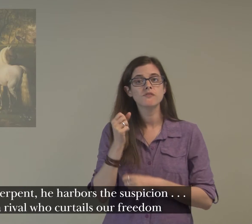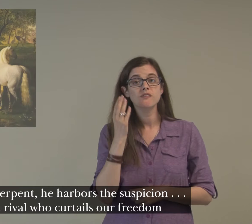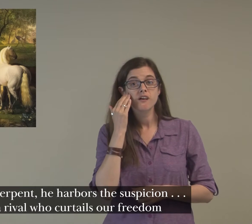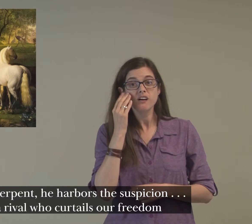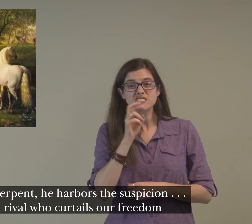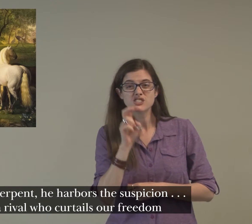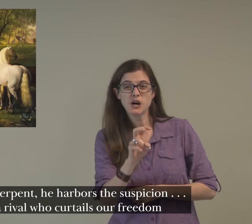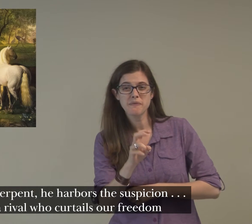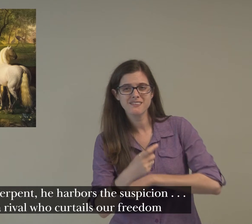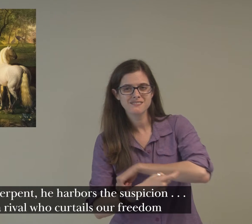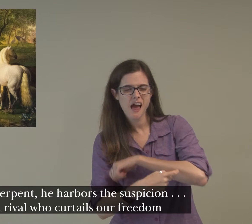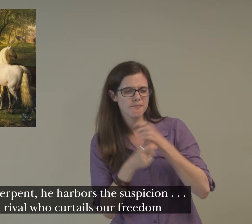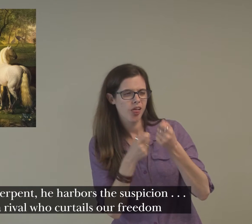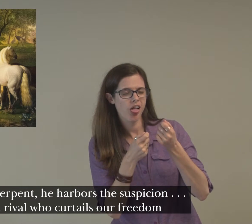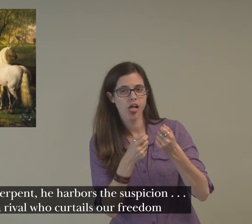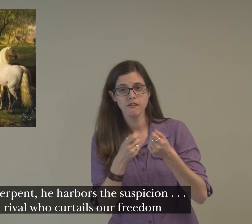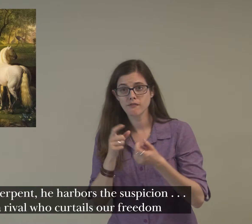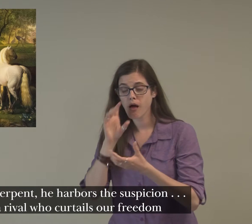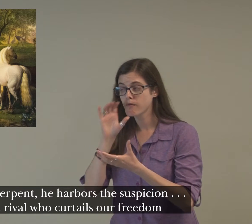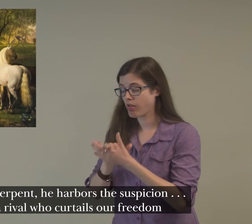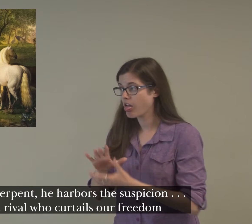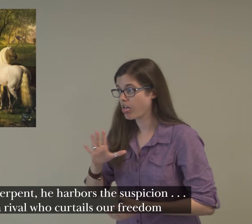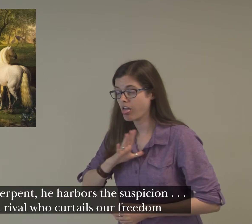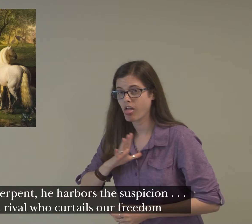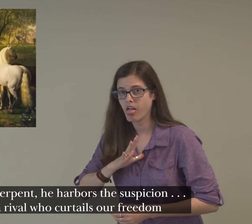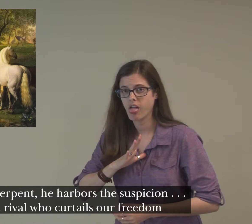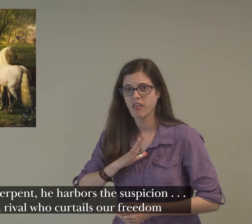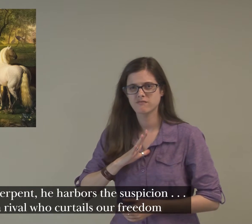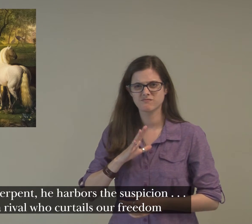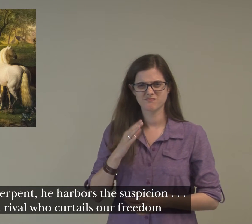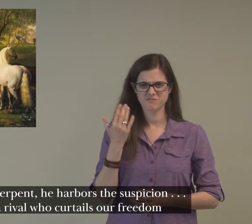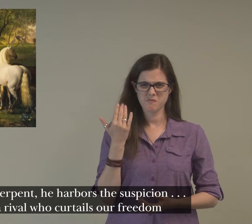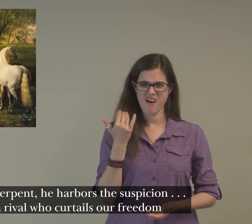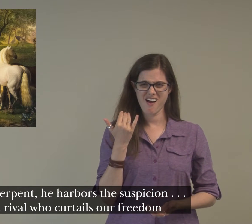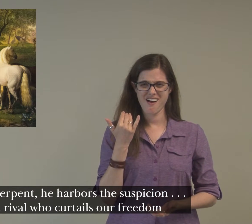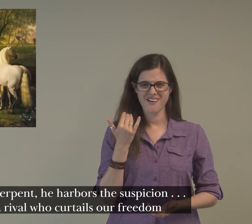Tempted by the serpent, he harbors the suspicion that God is a rival who curtails our freedom.